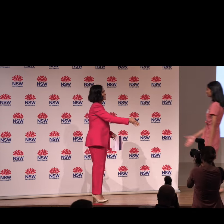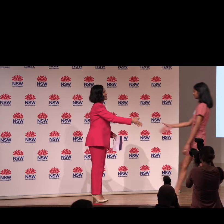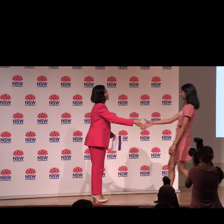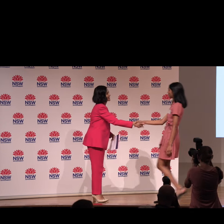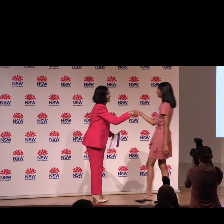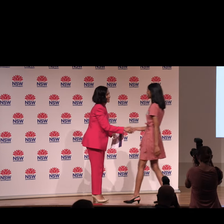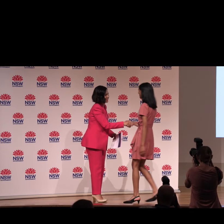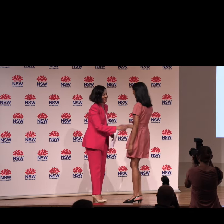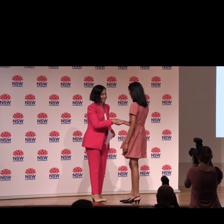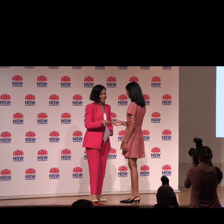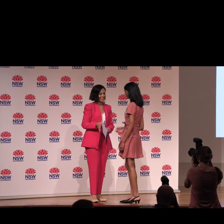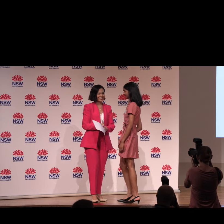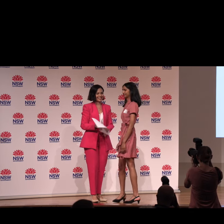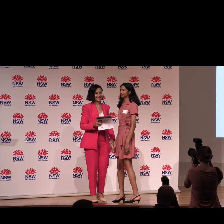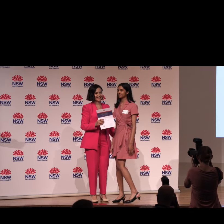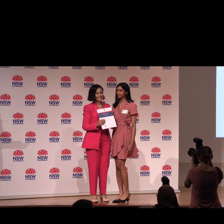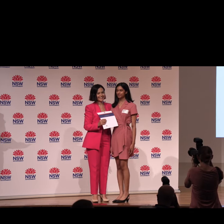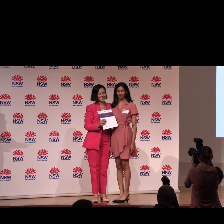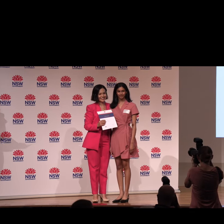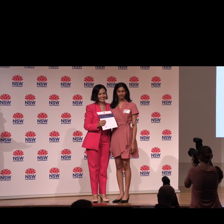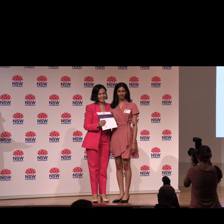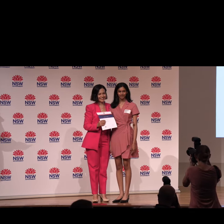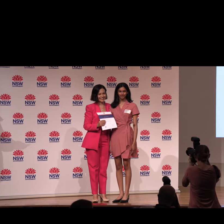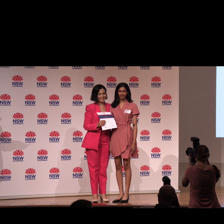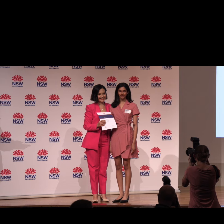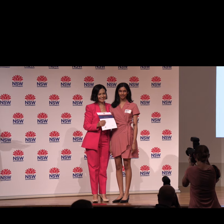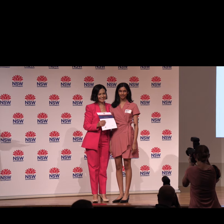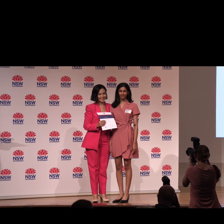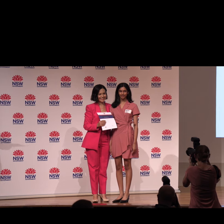Lena Ben Butta, Al-Faisal College.